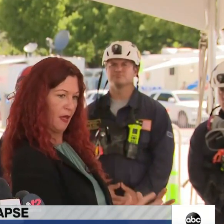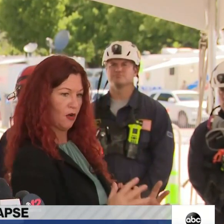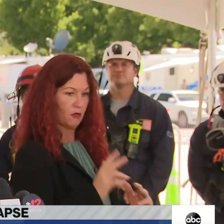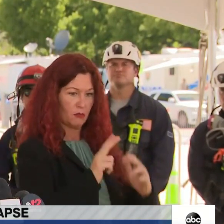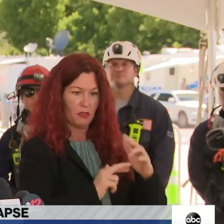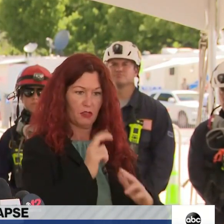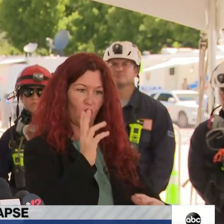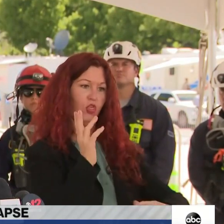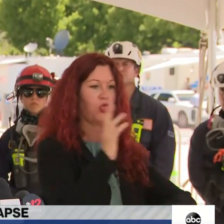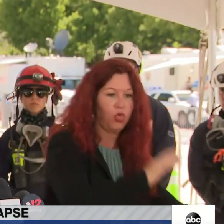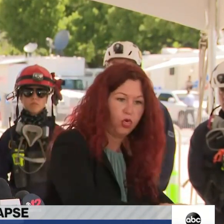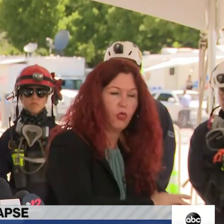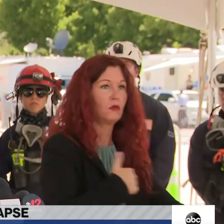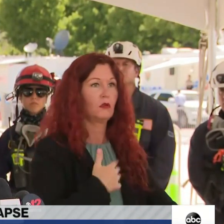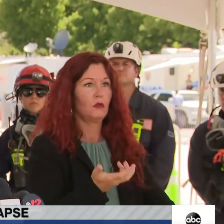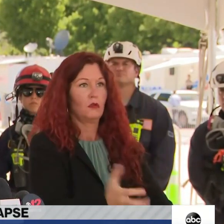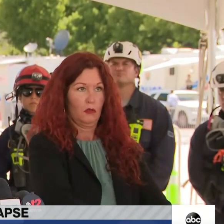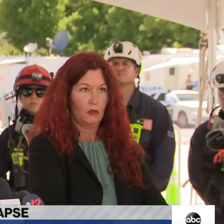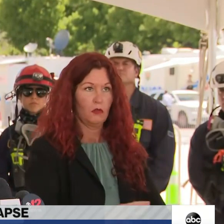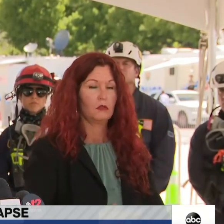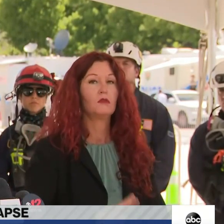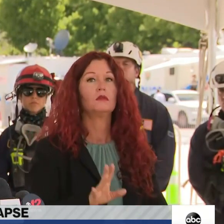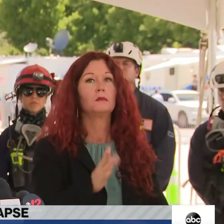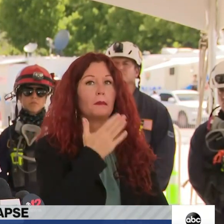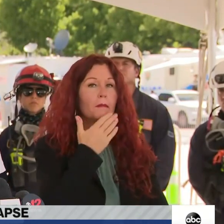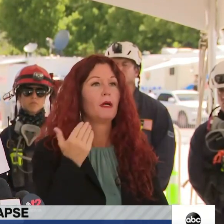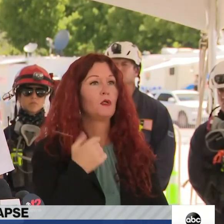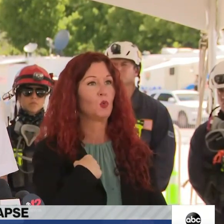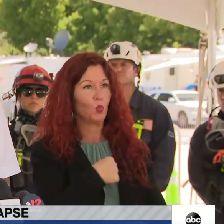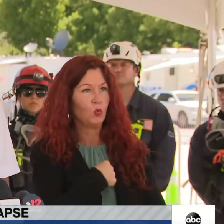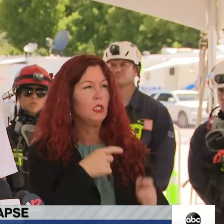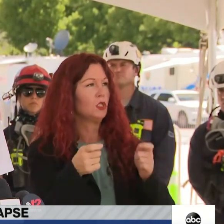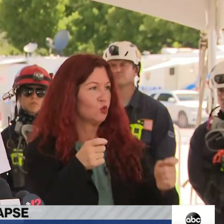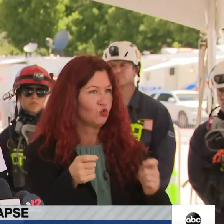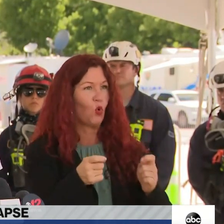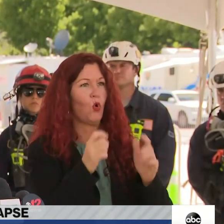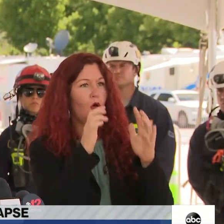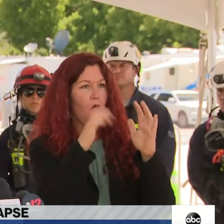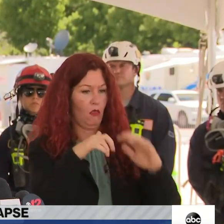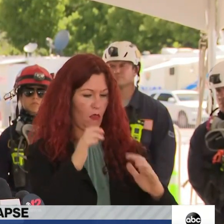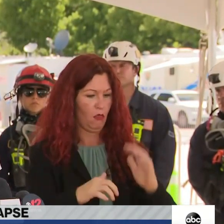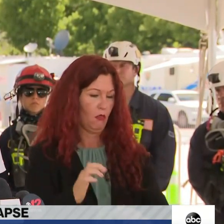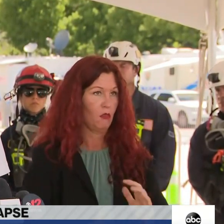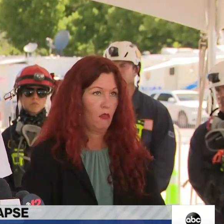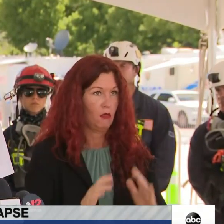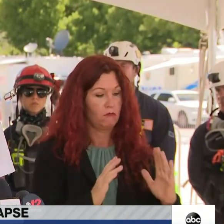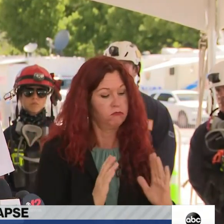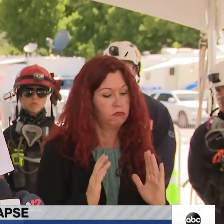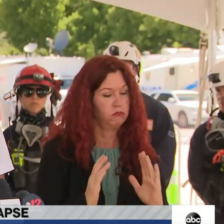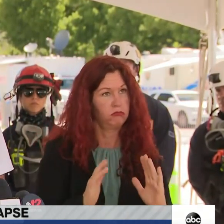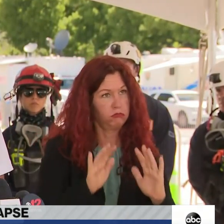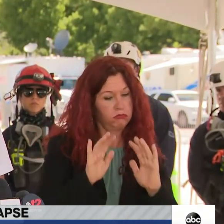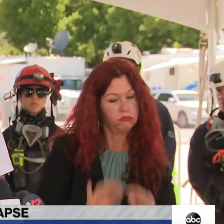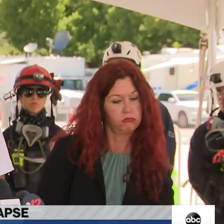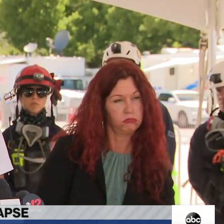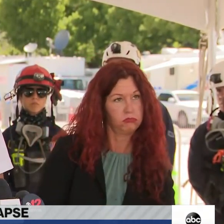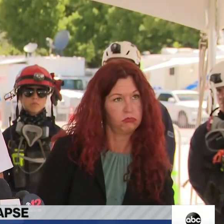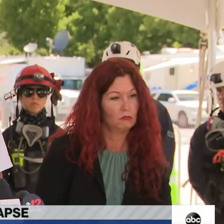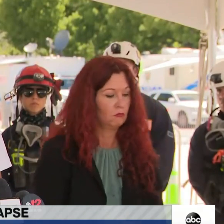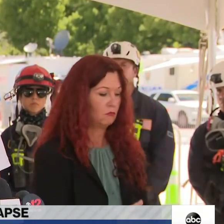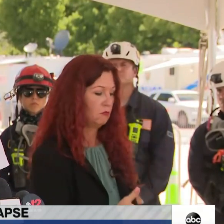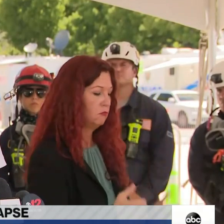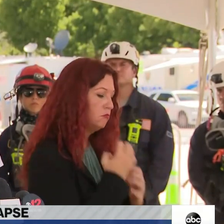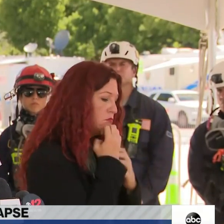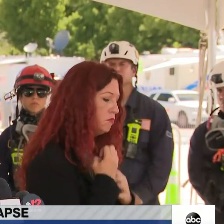her decisive leadership in making this happen, I think as early as tomorrow. And that will allow our rescue workers